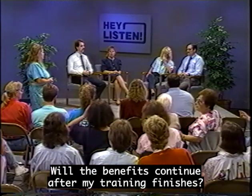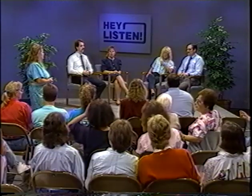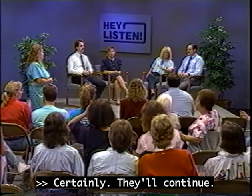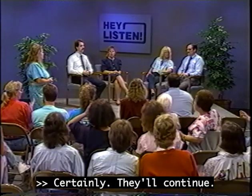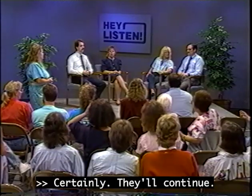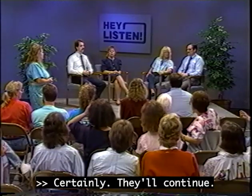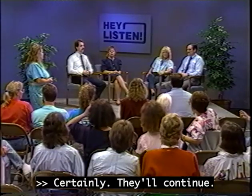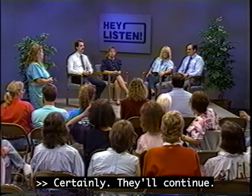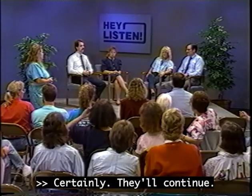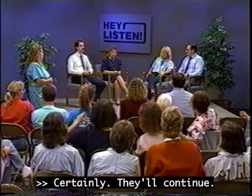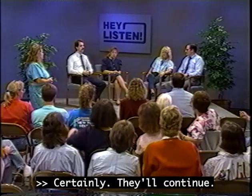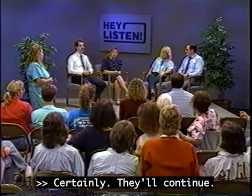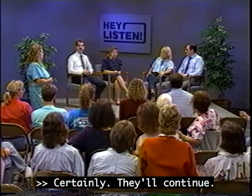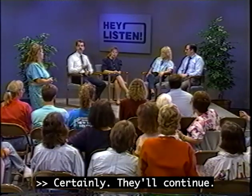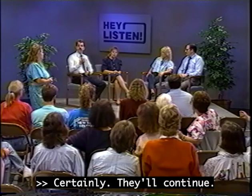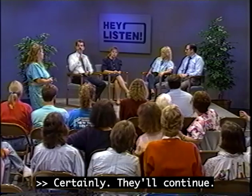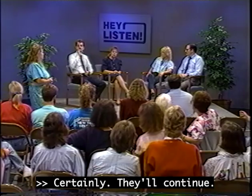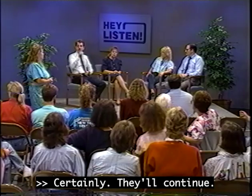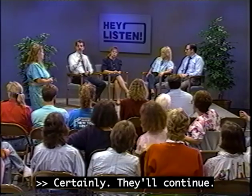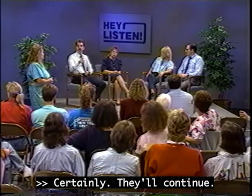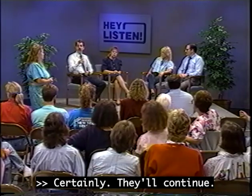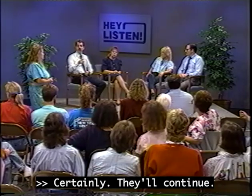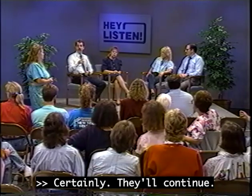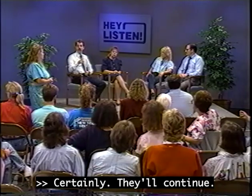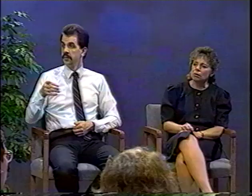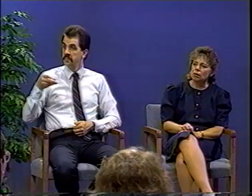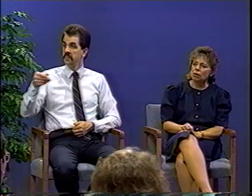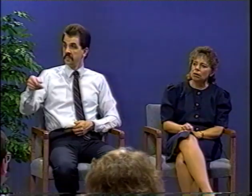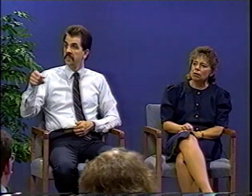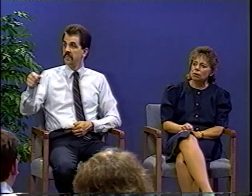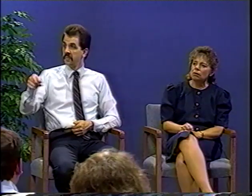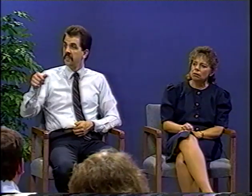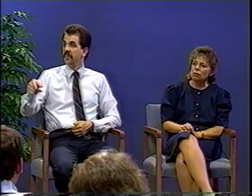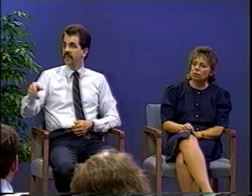finishes? Certainly. They'll continue.